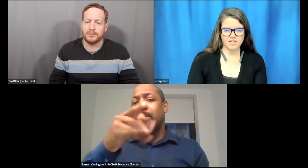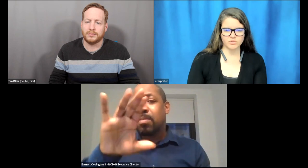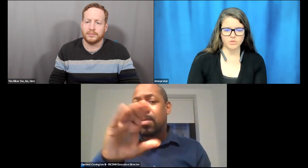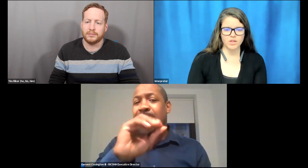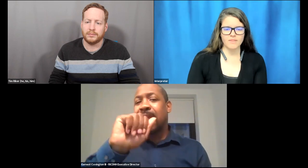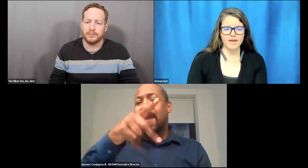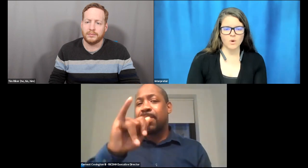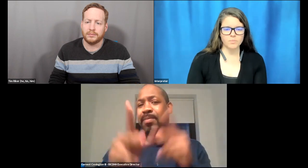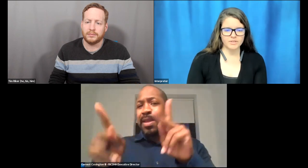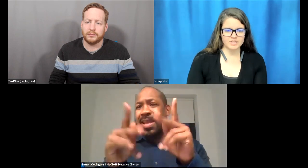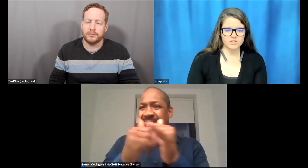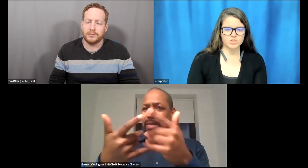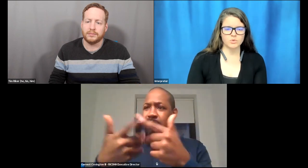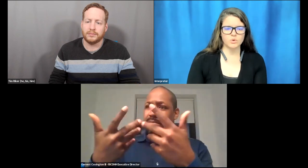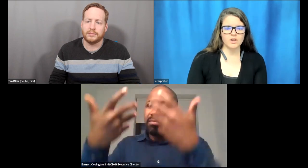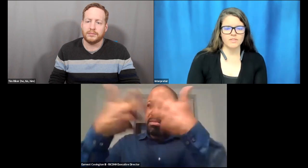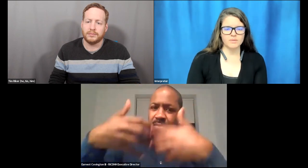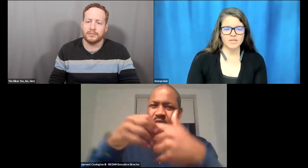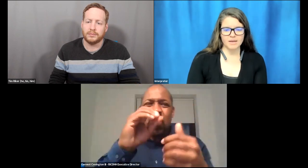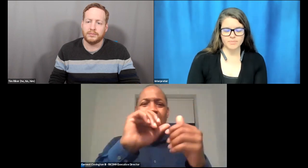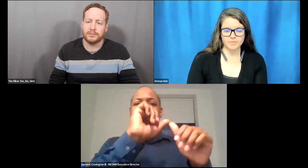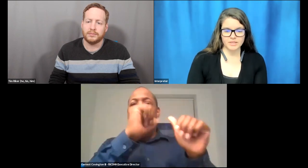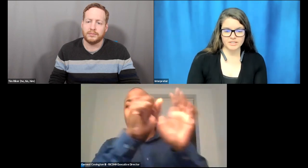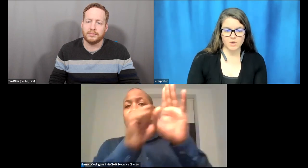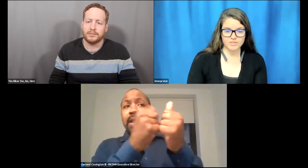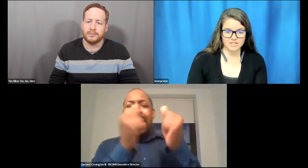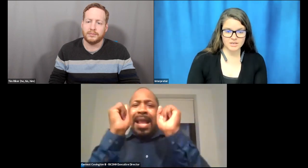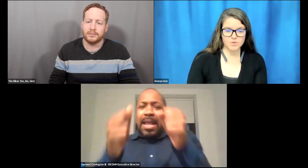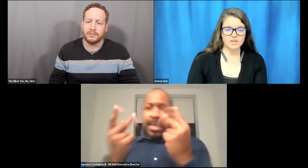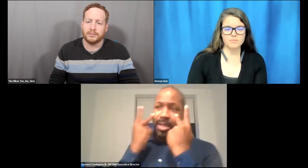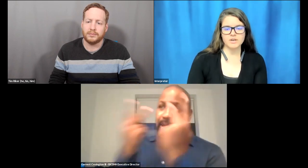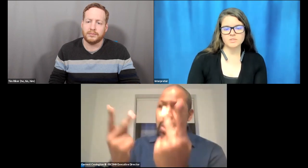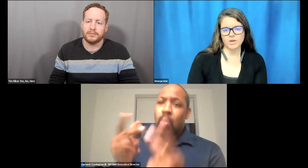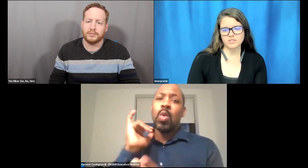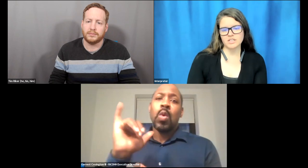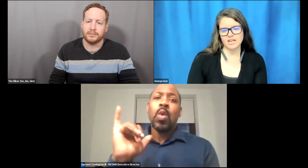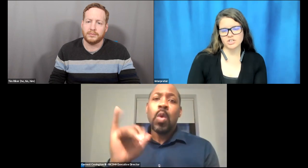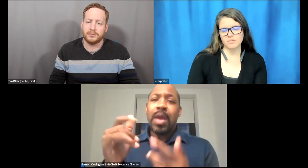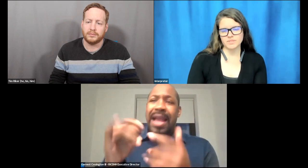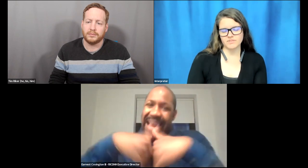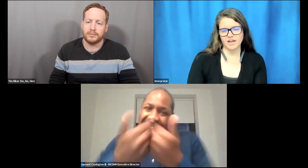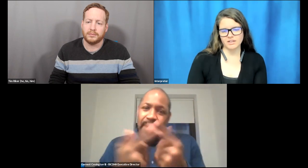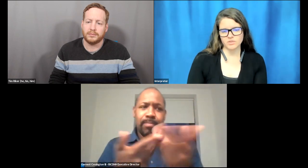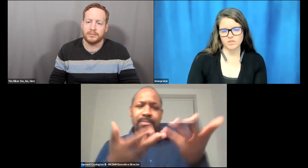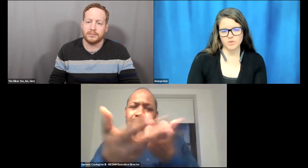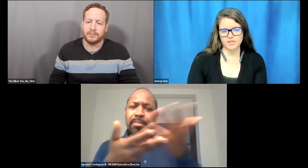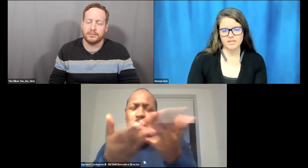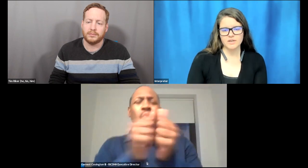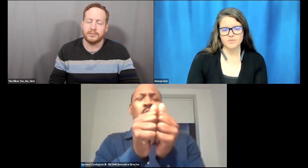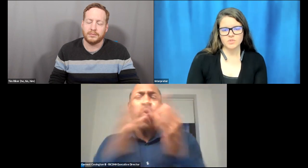level that openness to the BIPOC community, but as well to the Asia and Pacific Islander community. So we